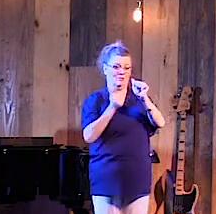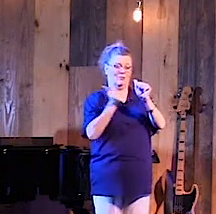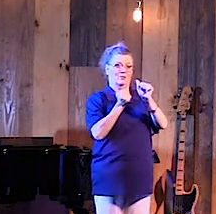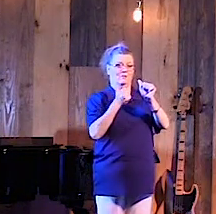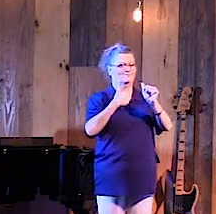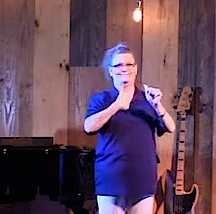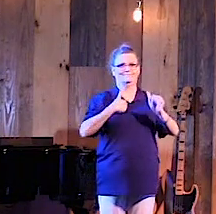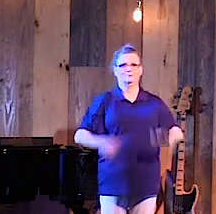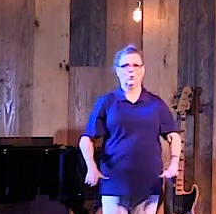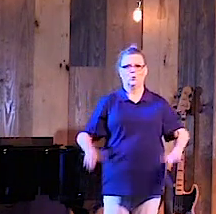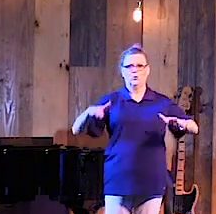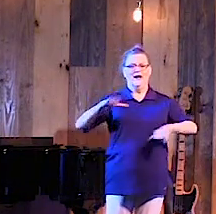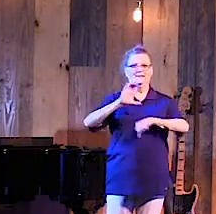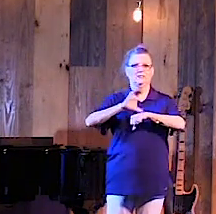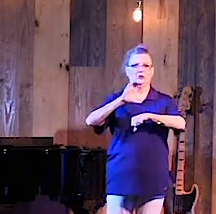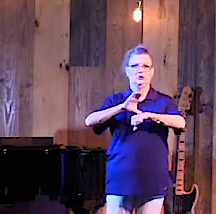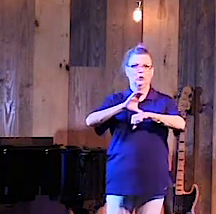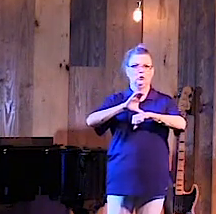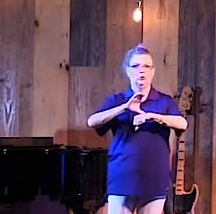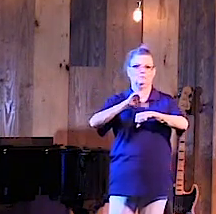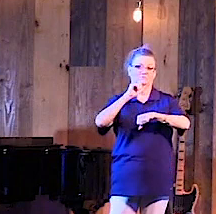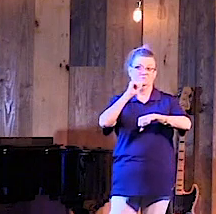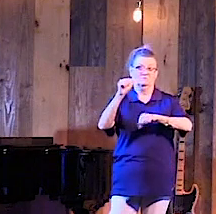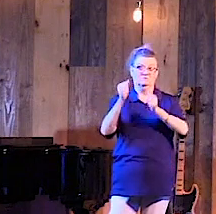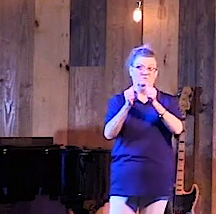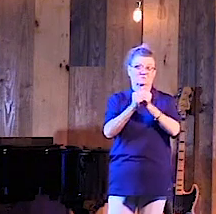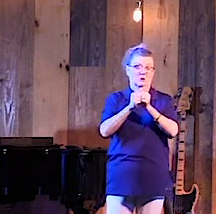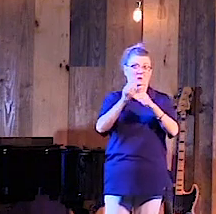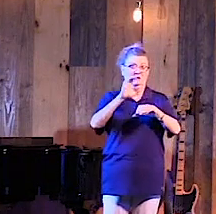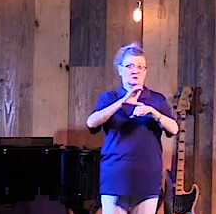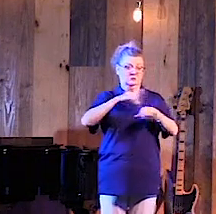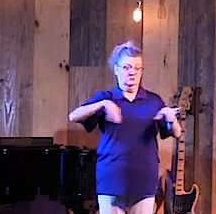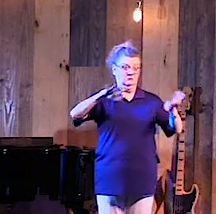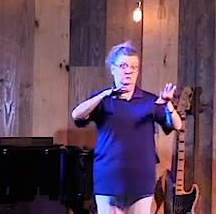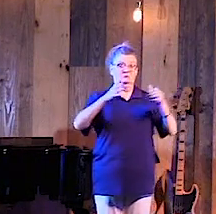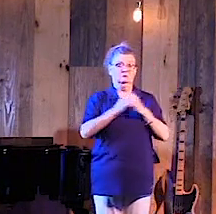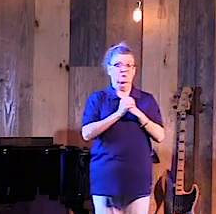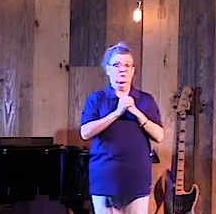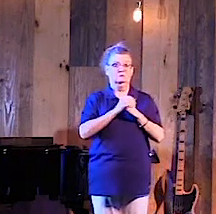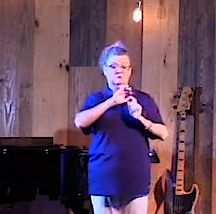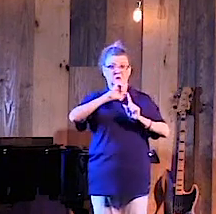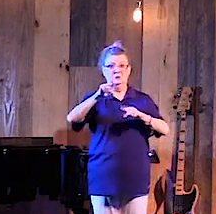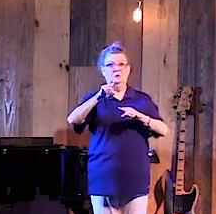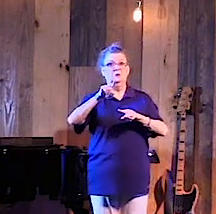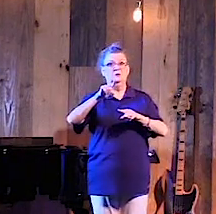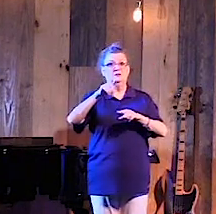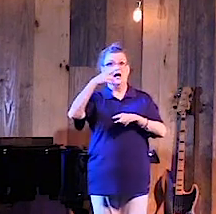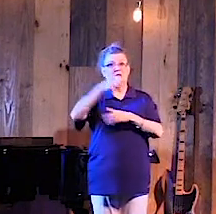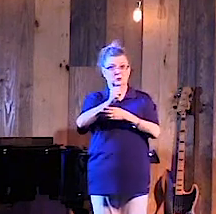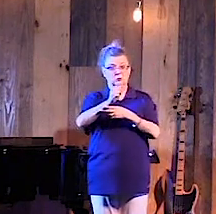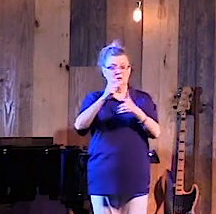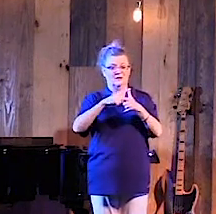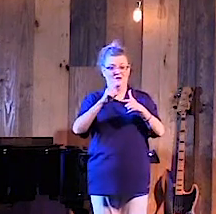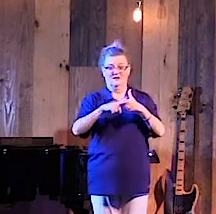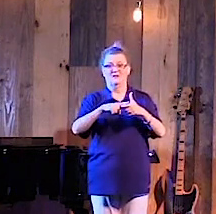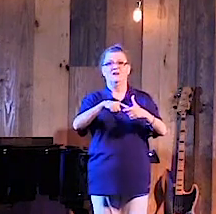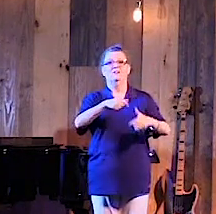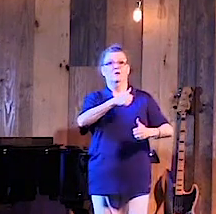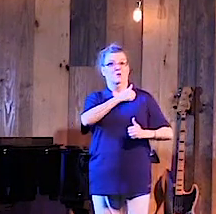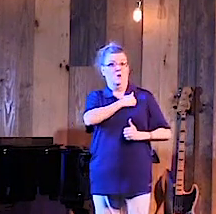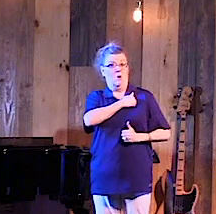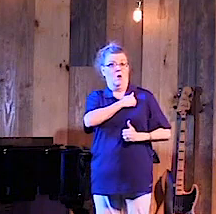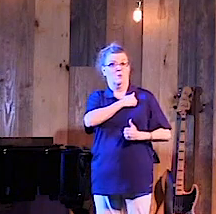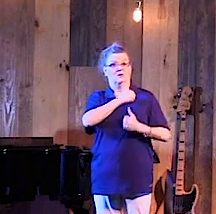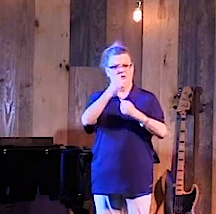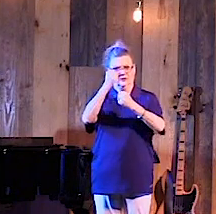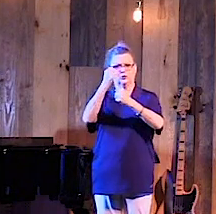church. I wasn't really raised around the church. I went into the army right after high school, and I was overseas in Germany and